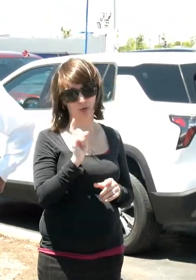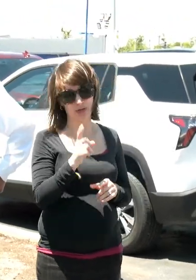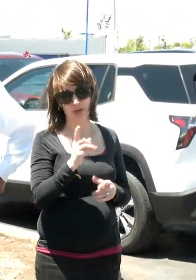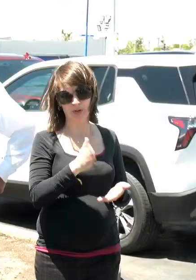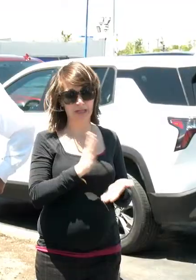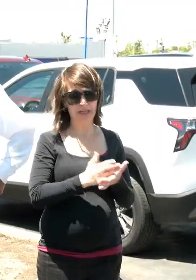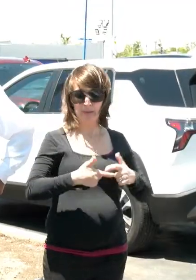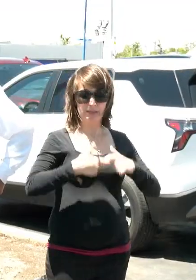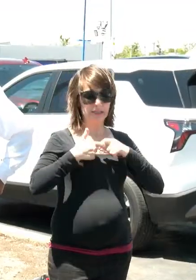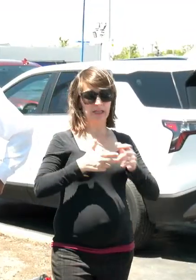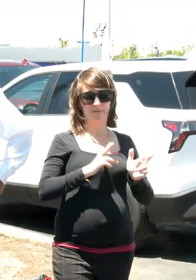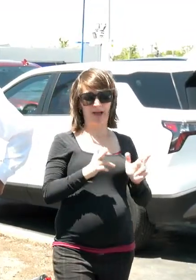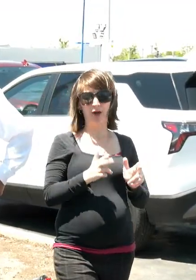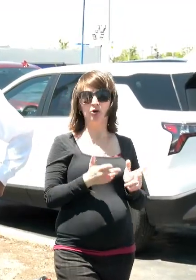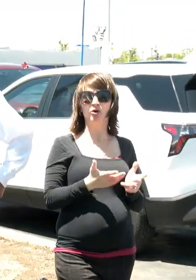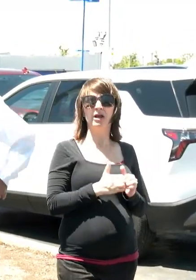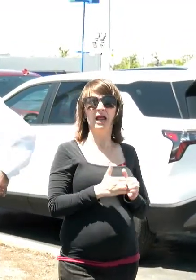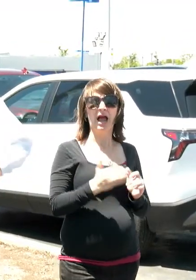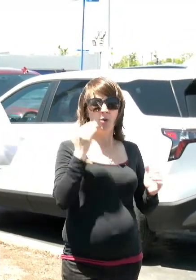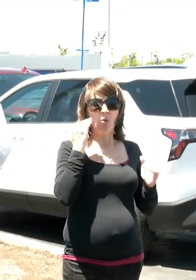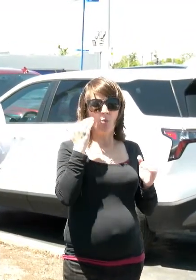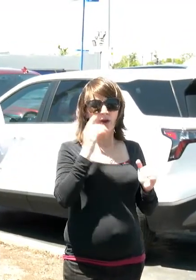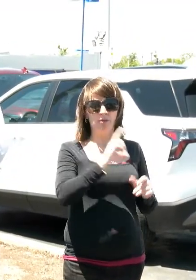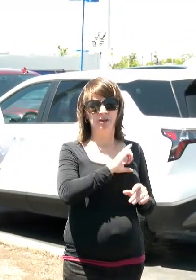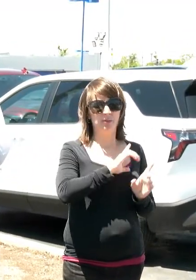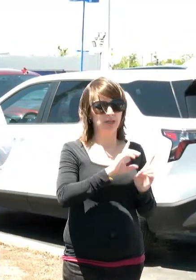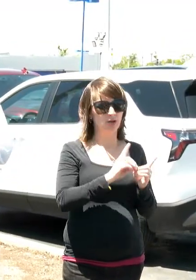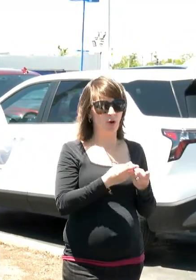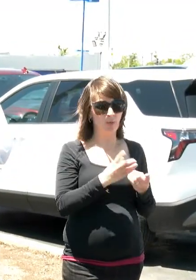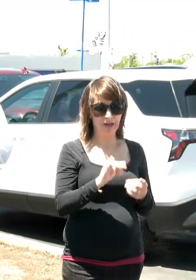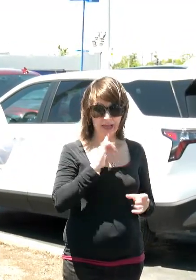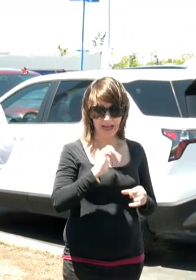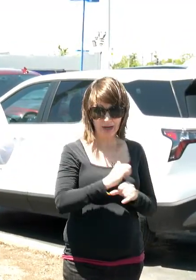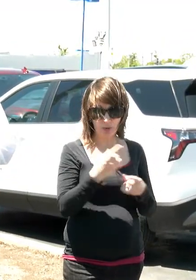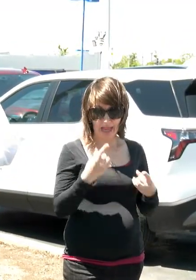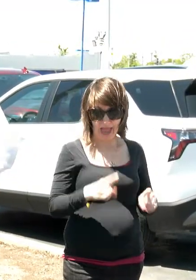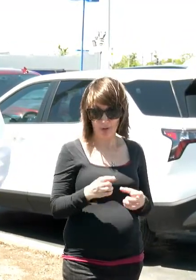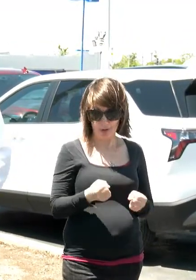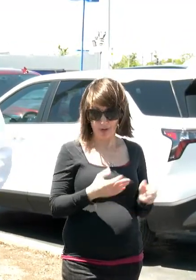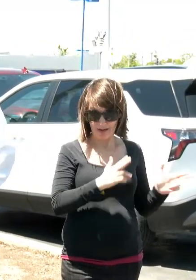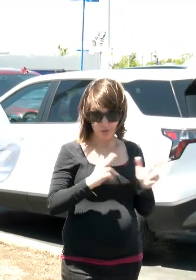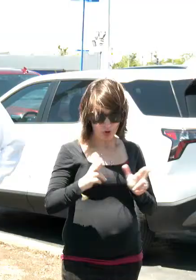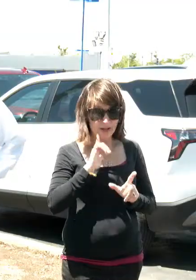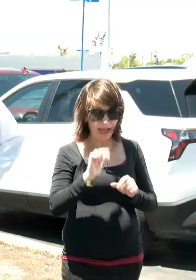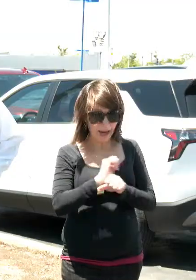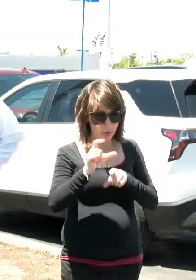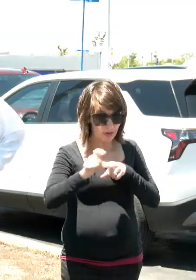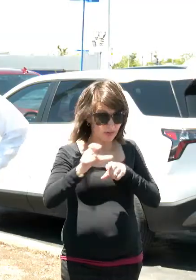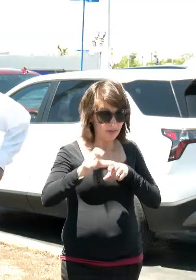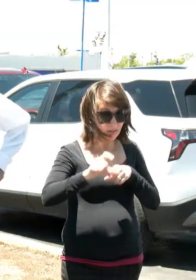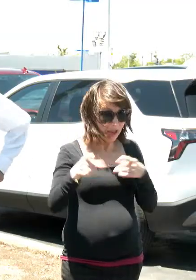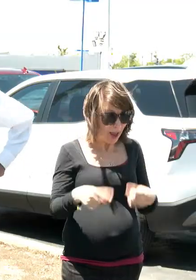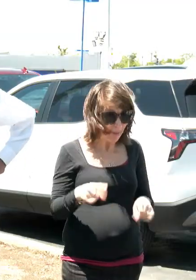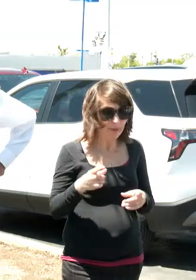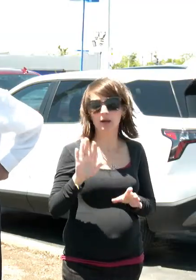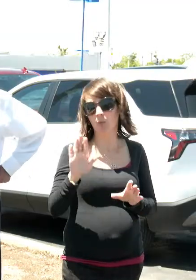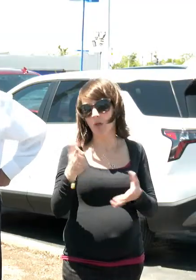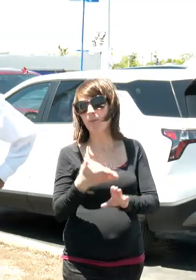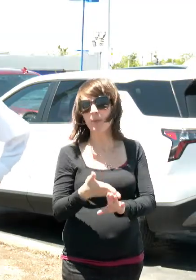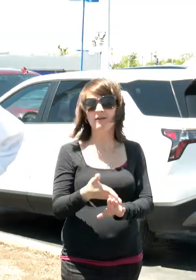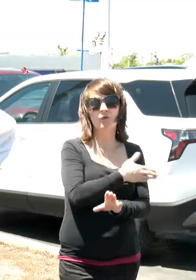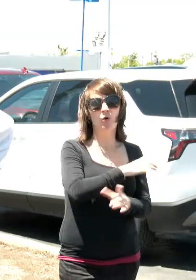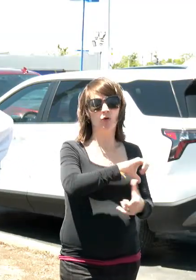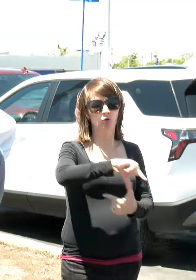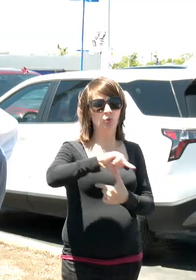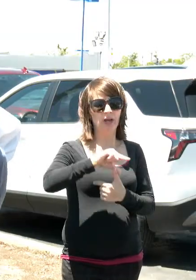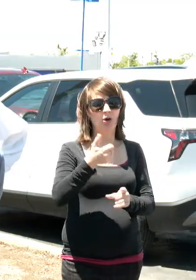ceasefire. How aware of the police department is this? Is this happening? Are there a lot of shots being fired? Well, even before this